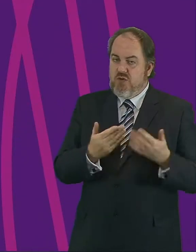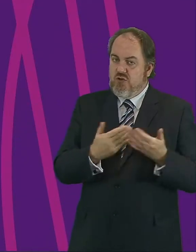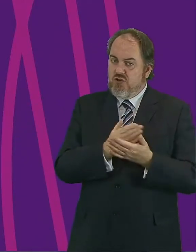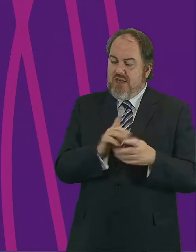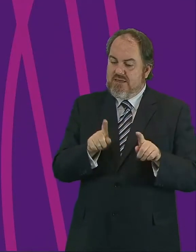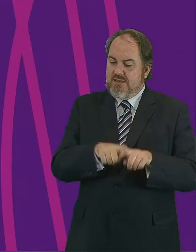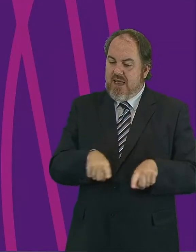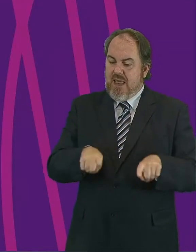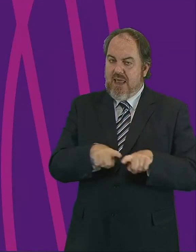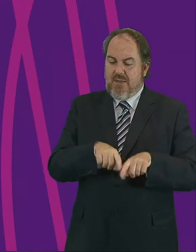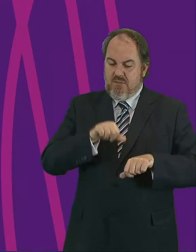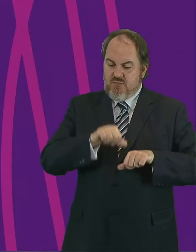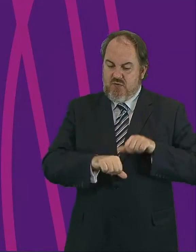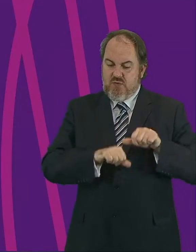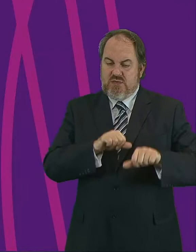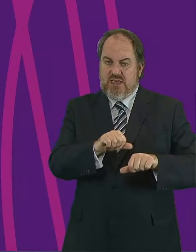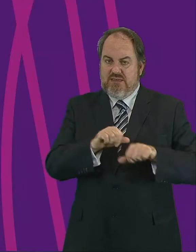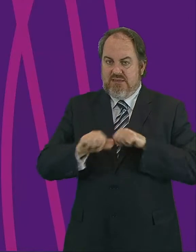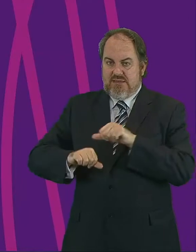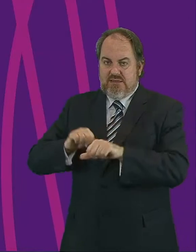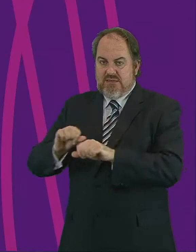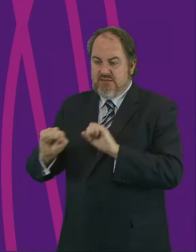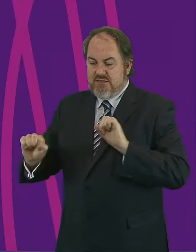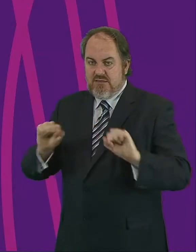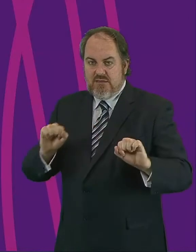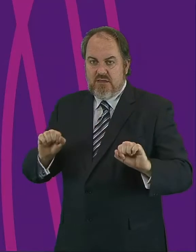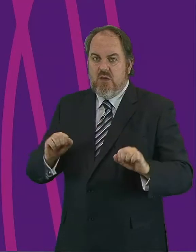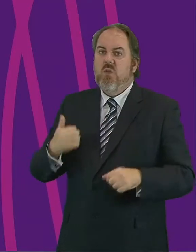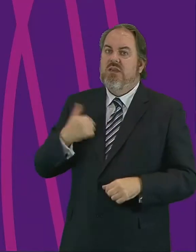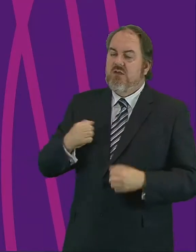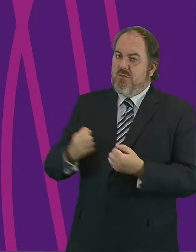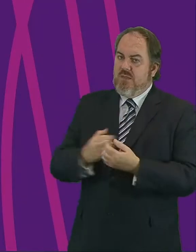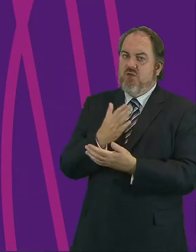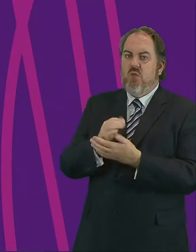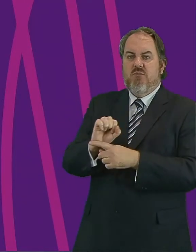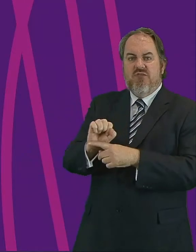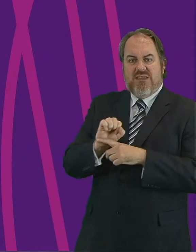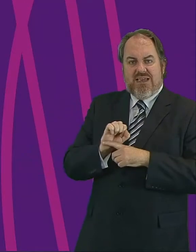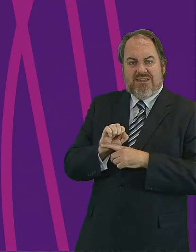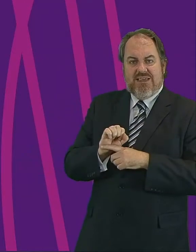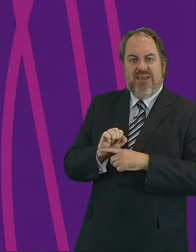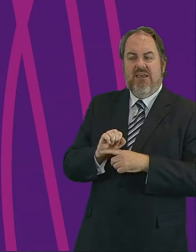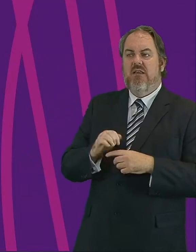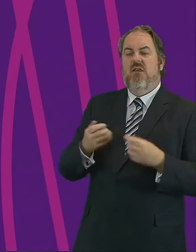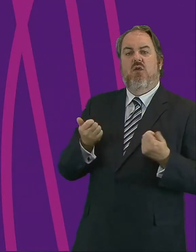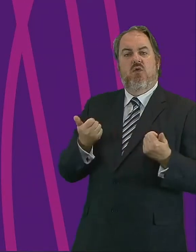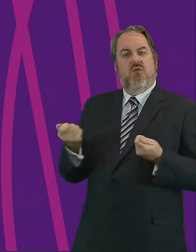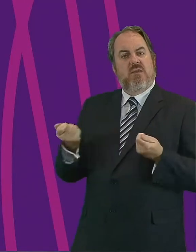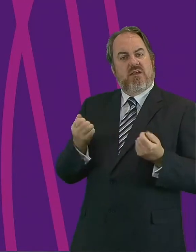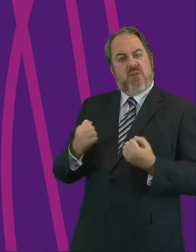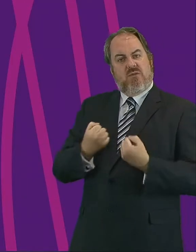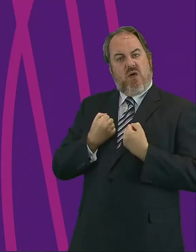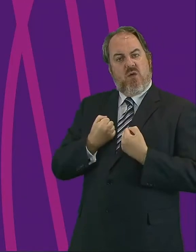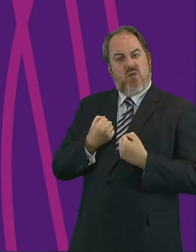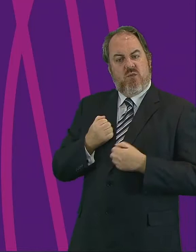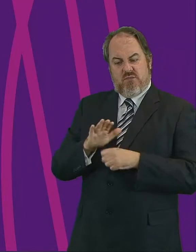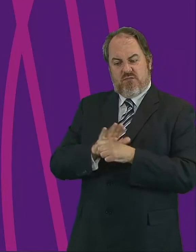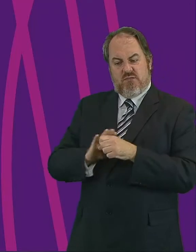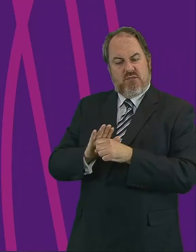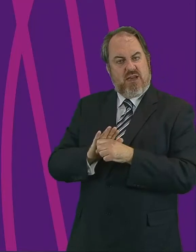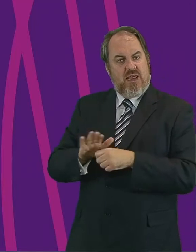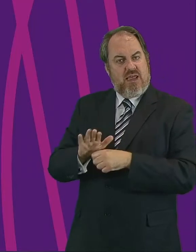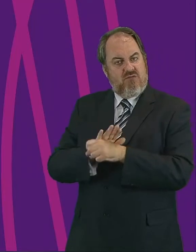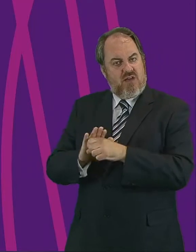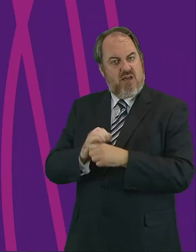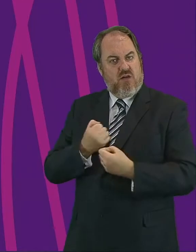that our countries can have effective legislators and can protect and promote the good things in our countries. So I welcome